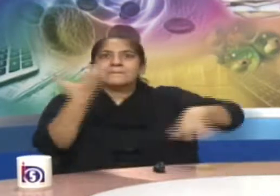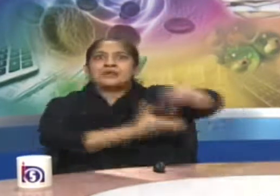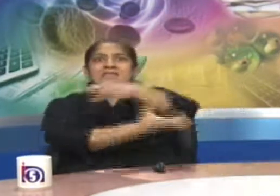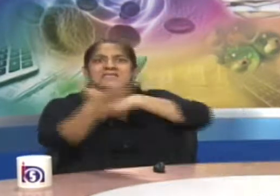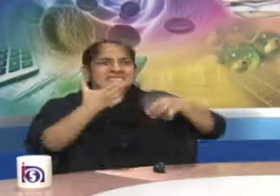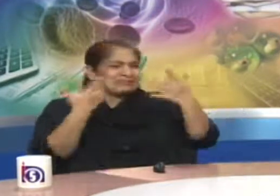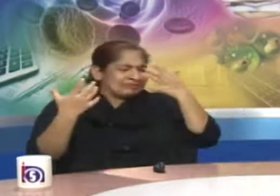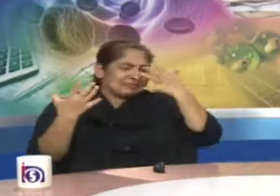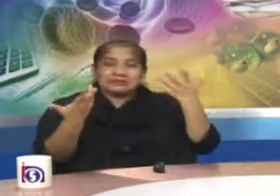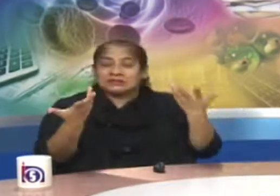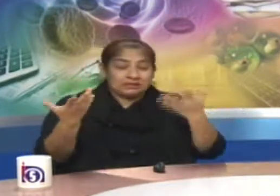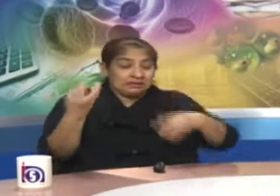Speculation.